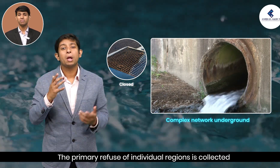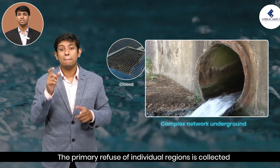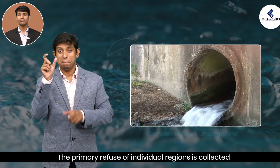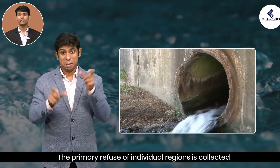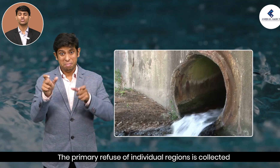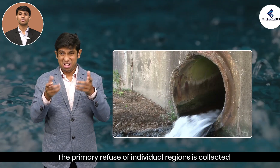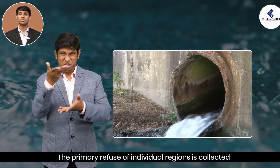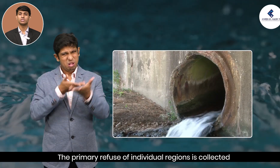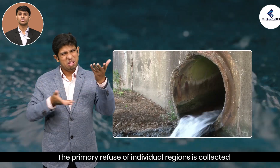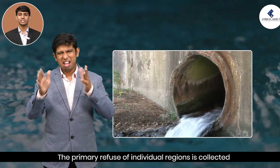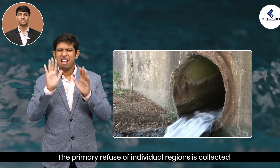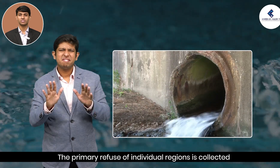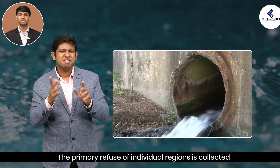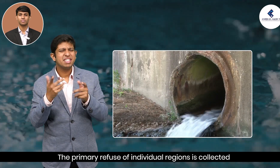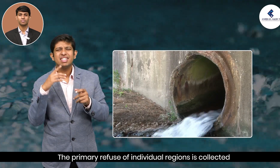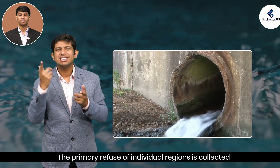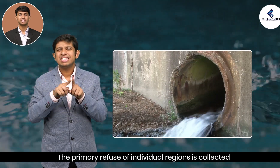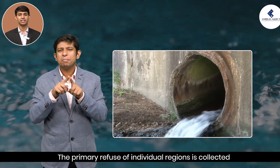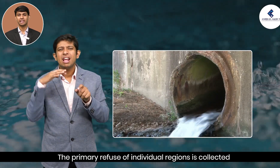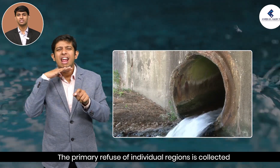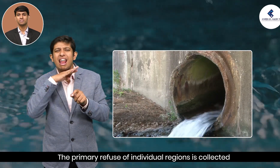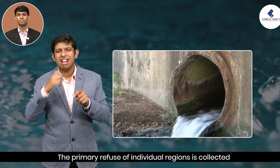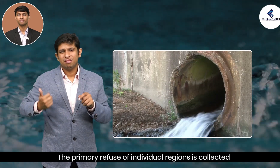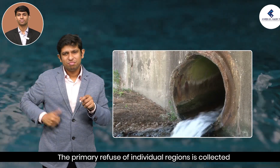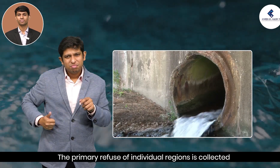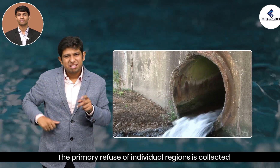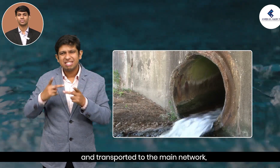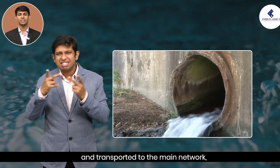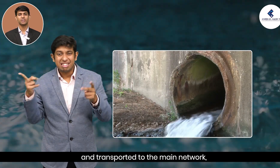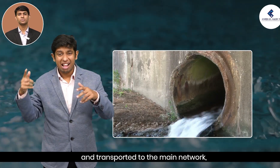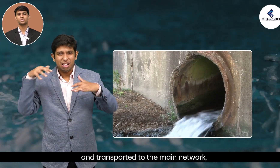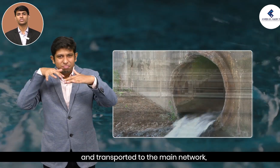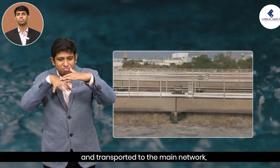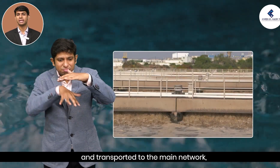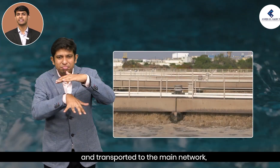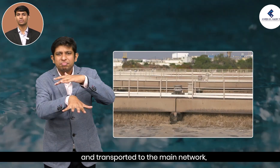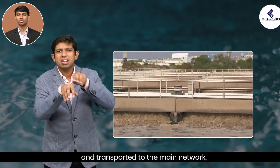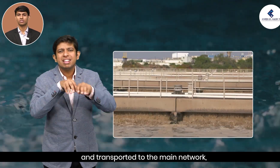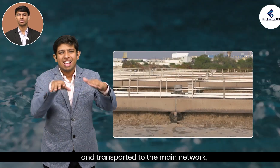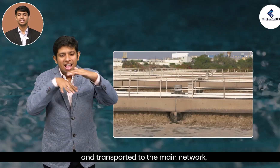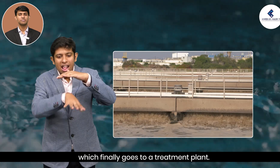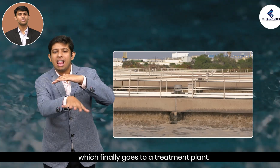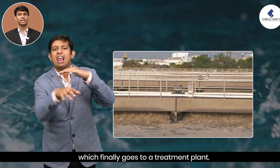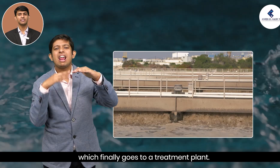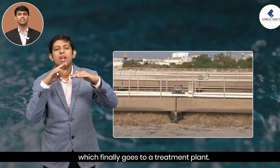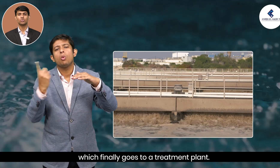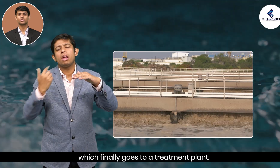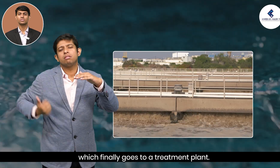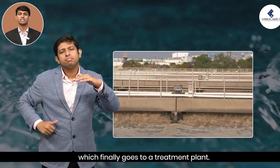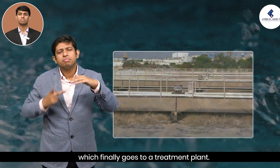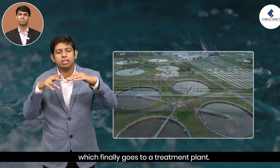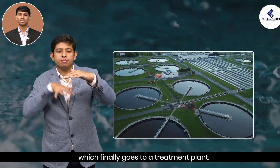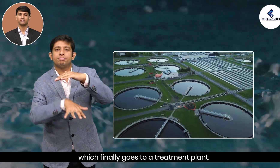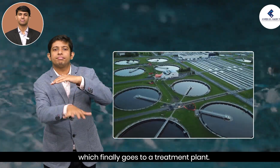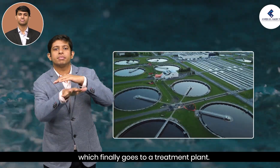The primary refuse of individual regions is collected and transported to the main network, which finally goes